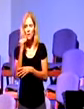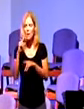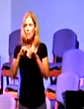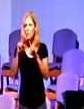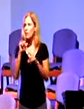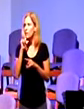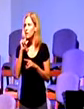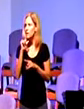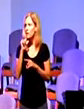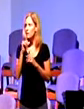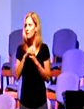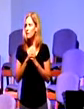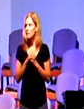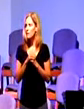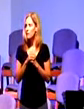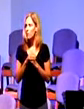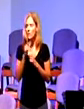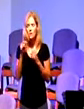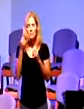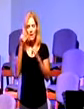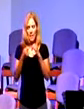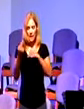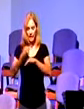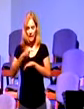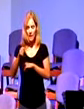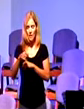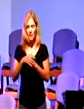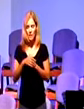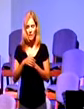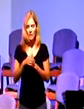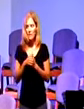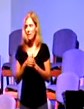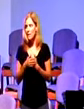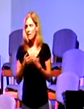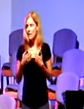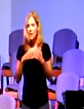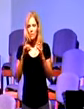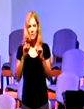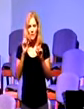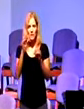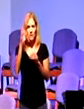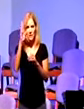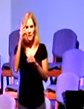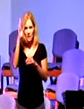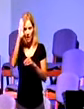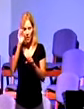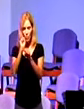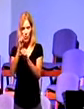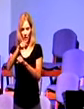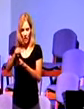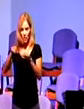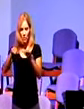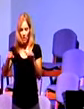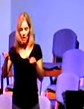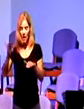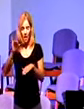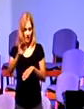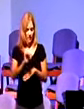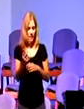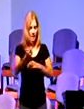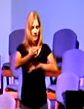wasn't until my last day there that I actually got to see God work in those children. And on that